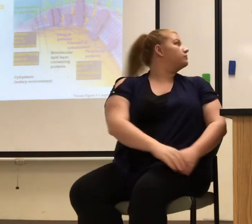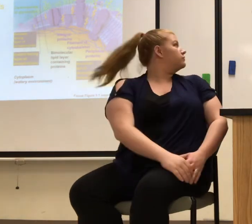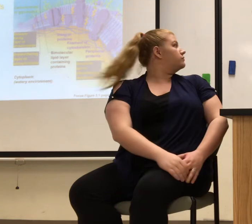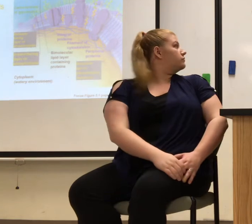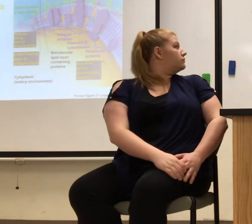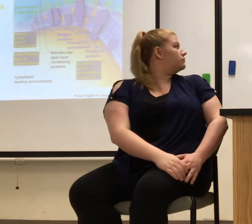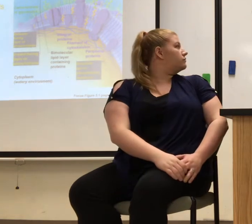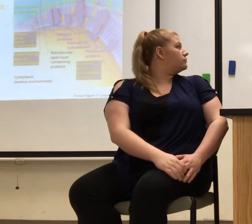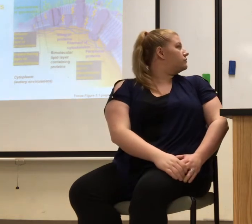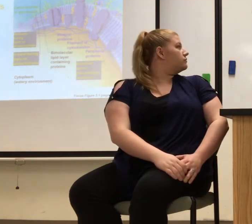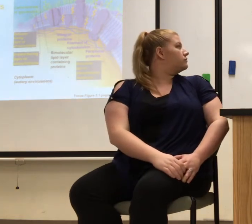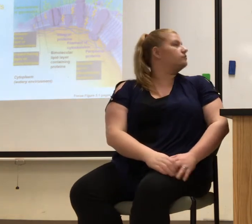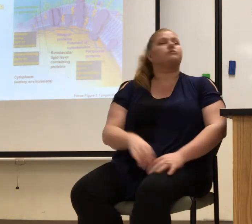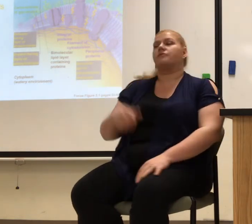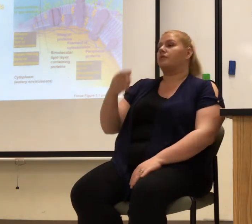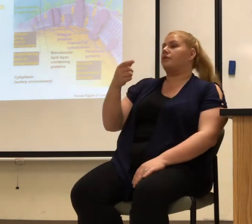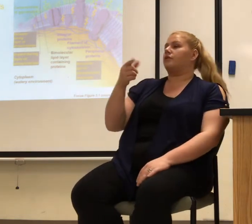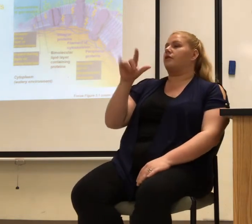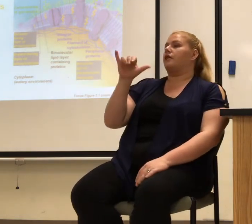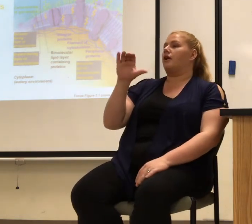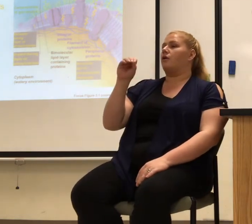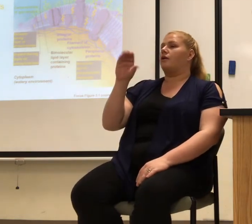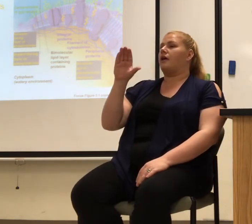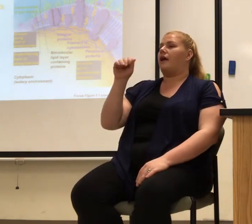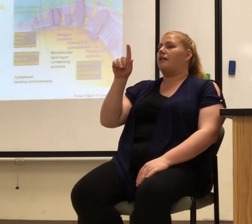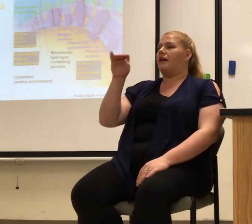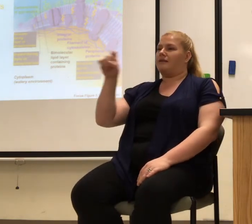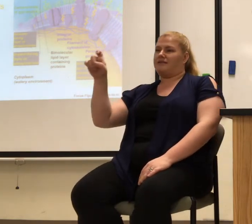A glycocalyx is like a phospholipid molecule.